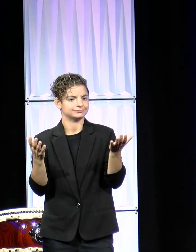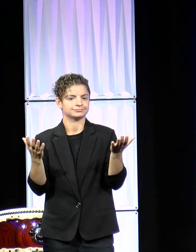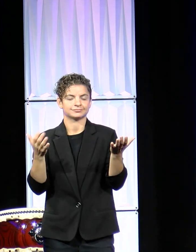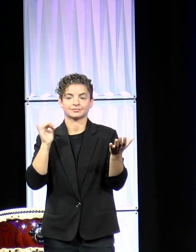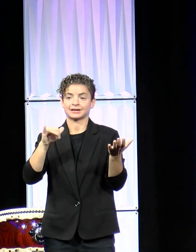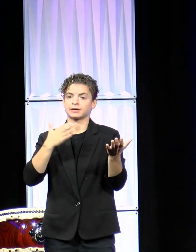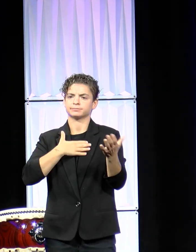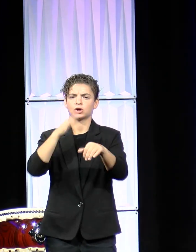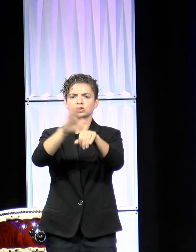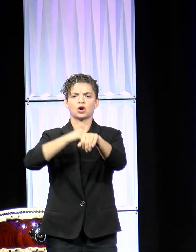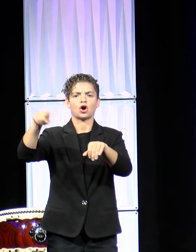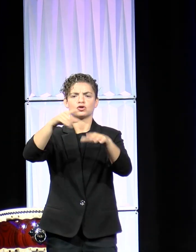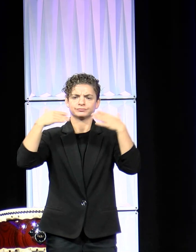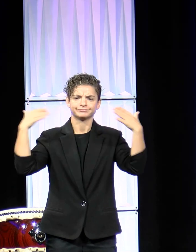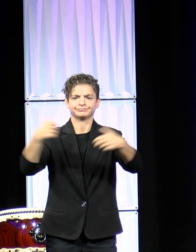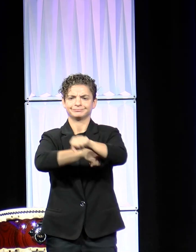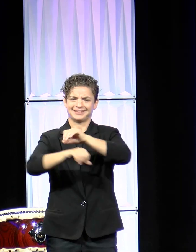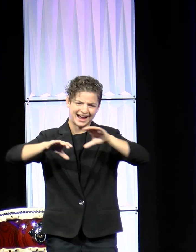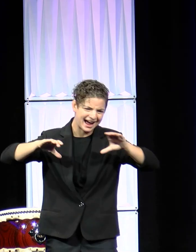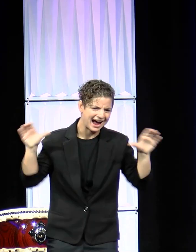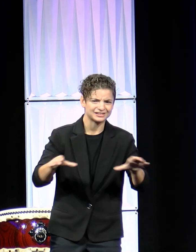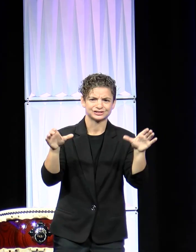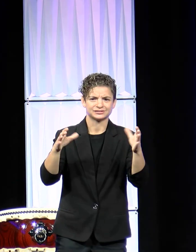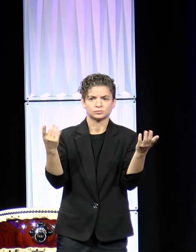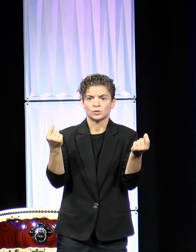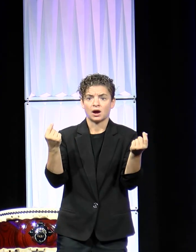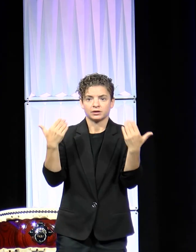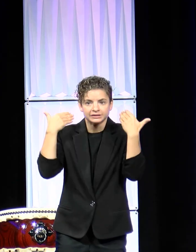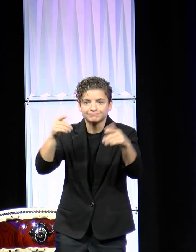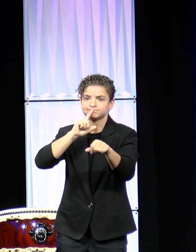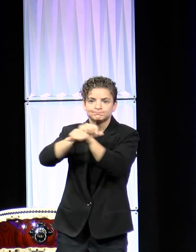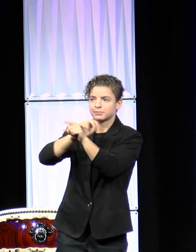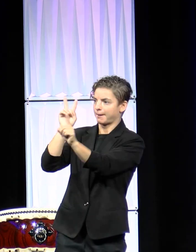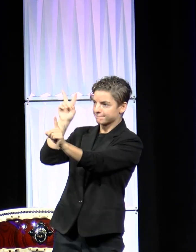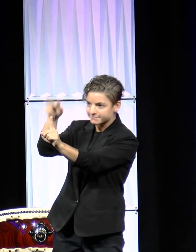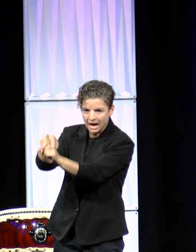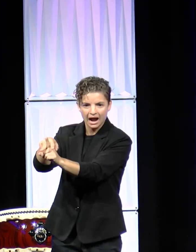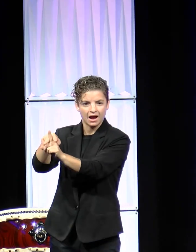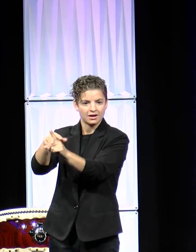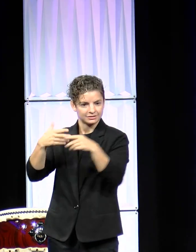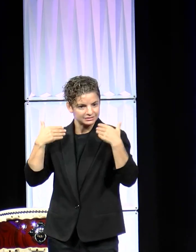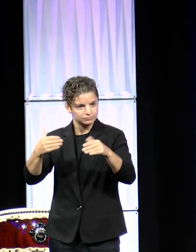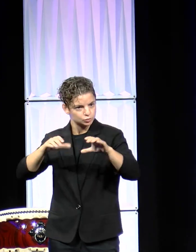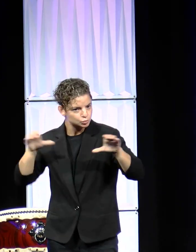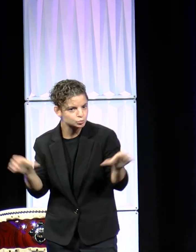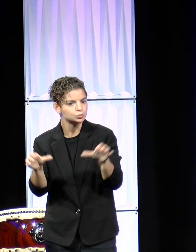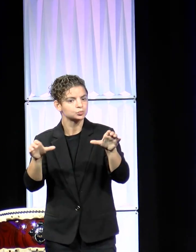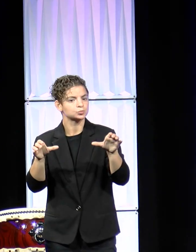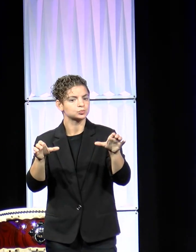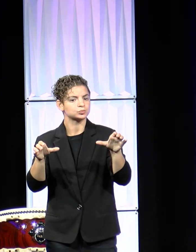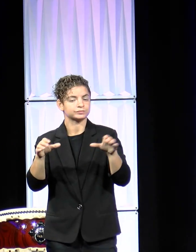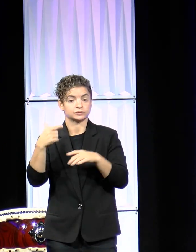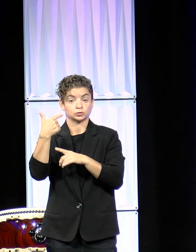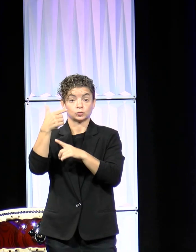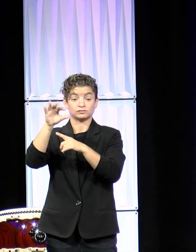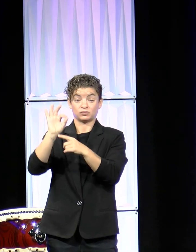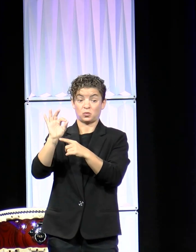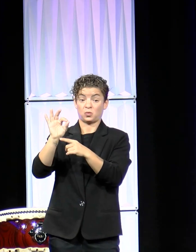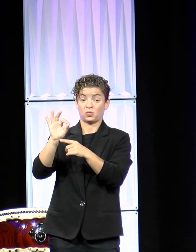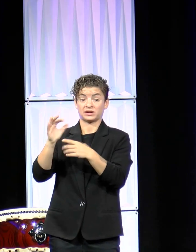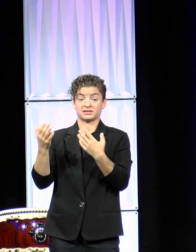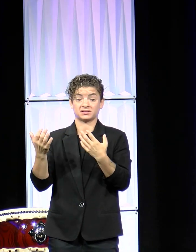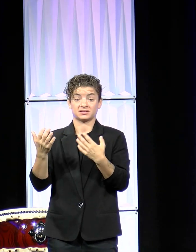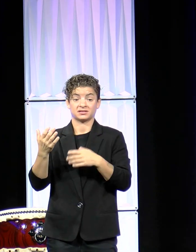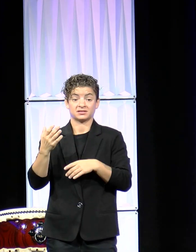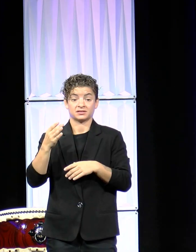I've been a little burnt out these last few years since the deaths of George Floyd, Breonna Taylor, Tony McDade, and others, because I've been called